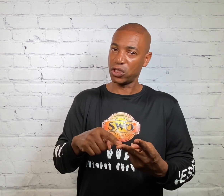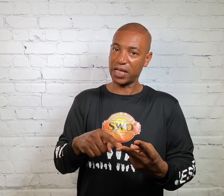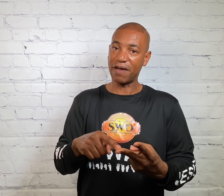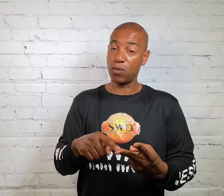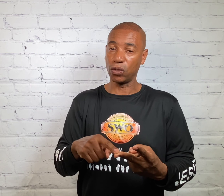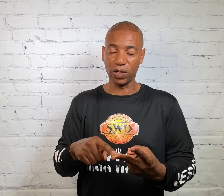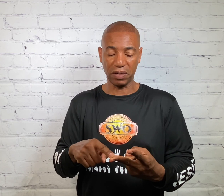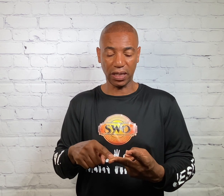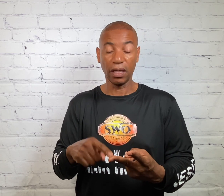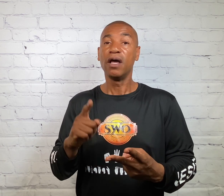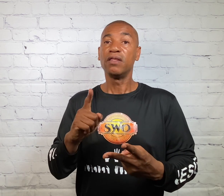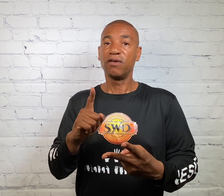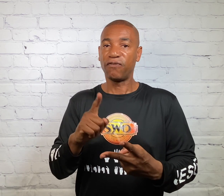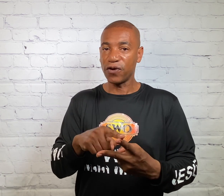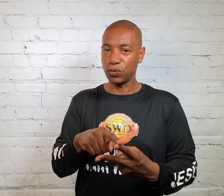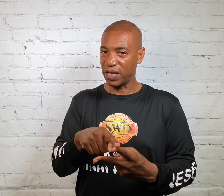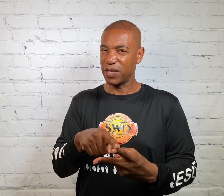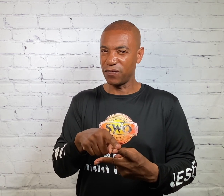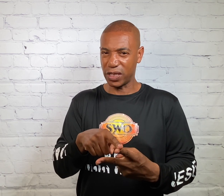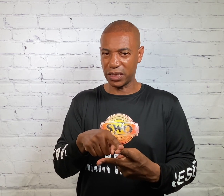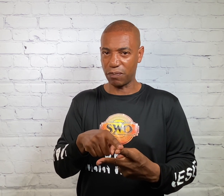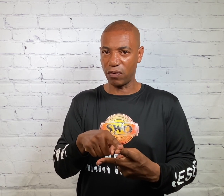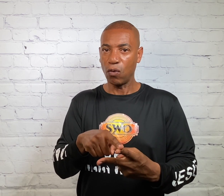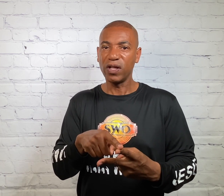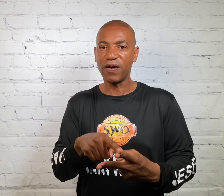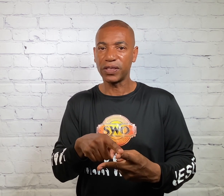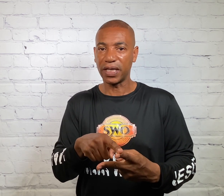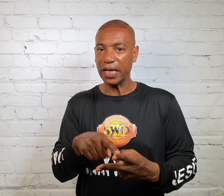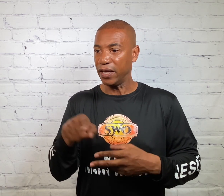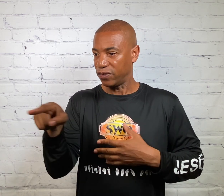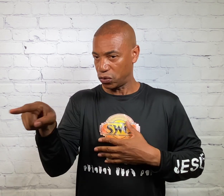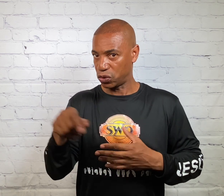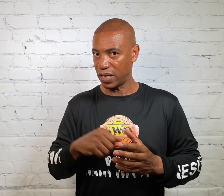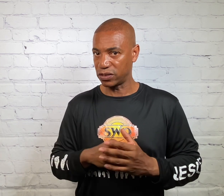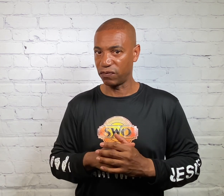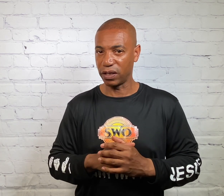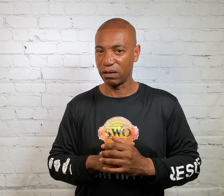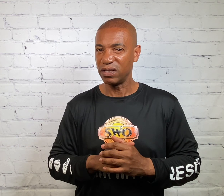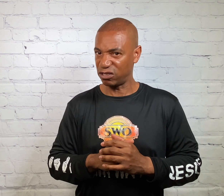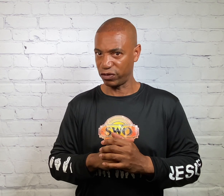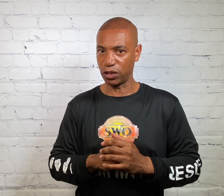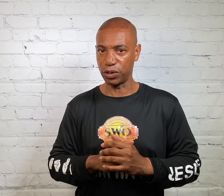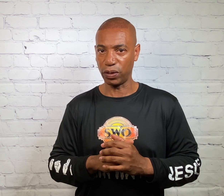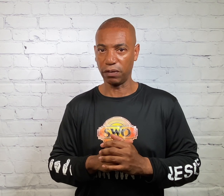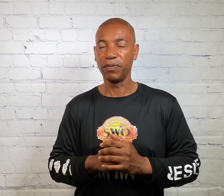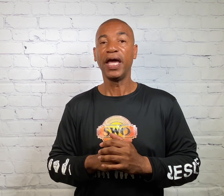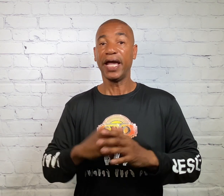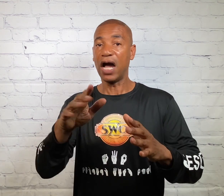have more than one meaning. The first way, let me give you an example. What if I were to say, those two guys over there, there's friction between them. And how I would